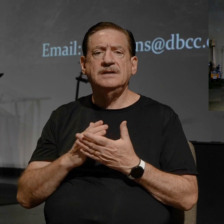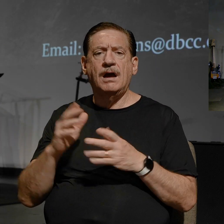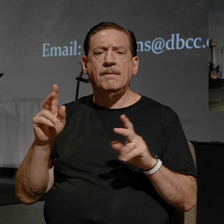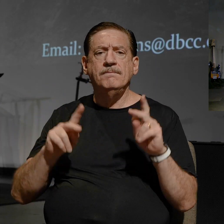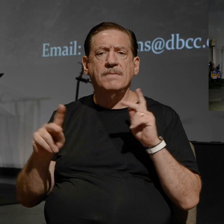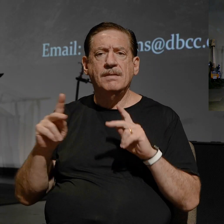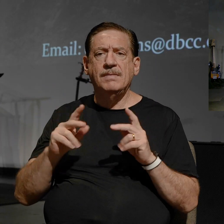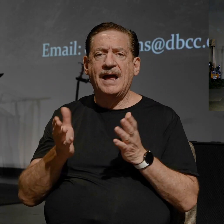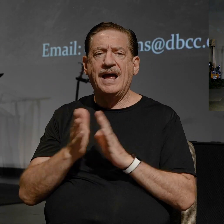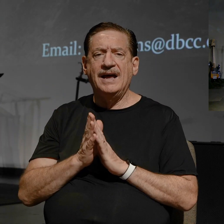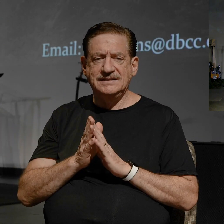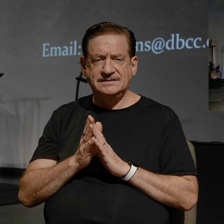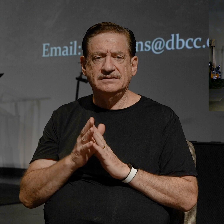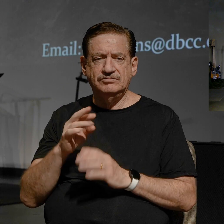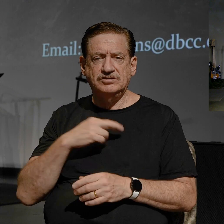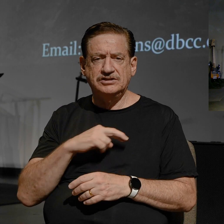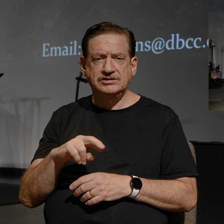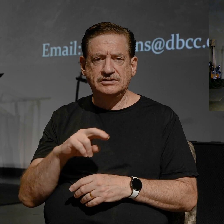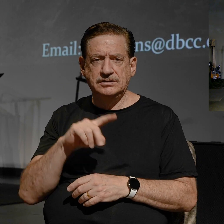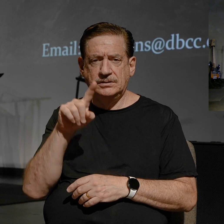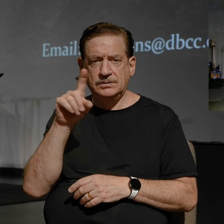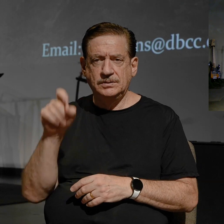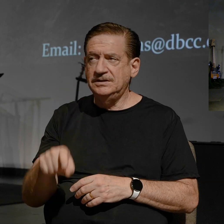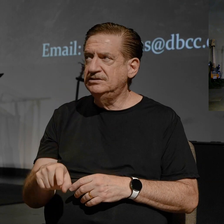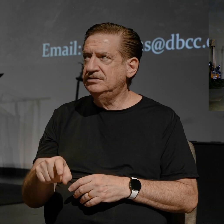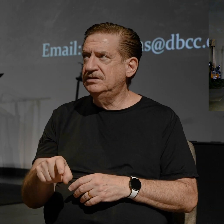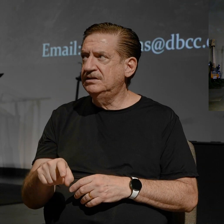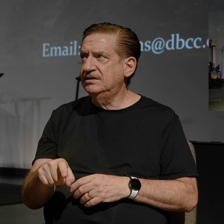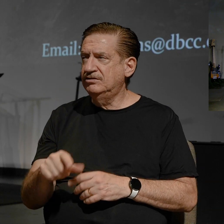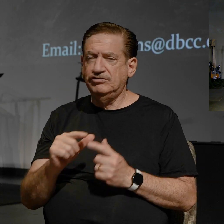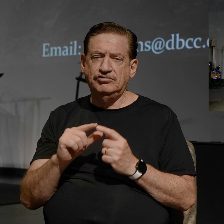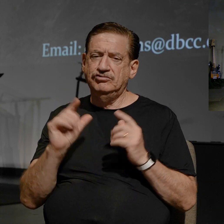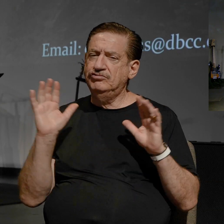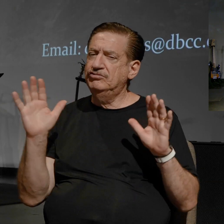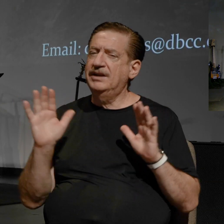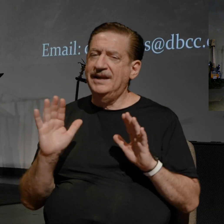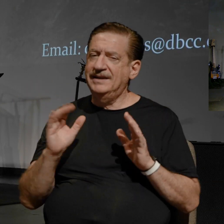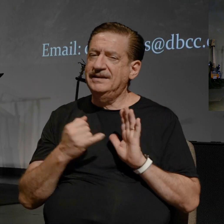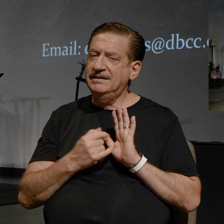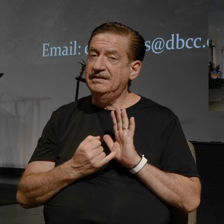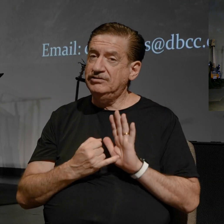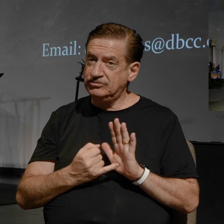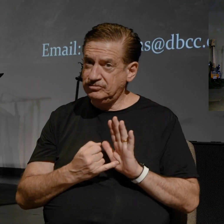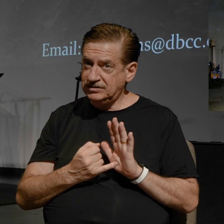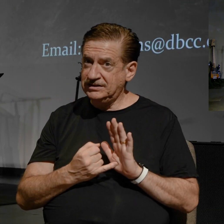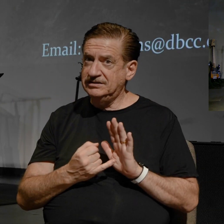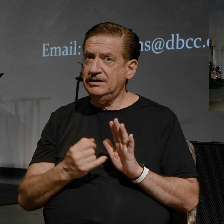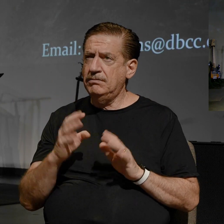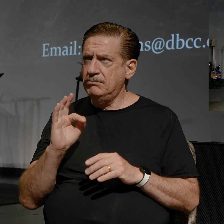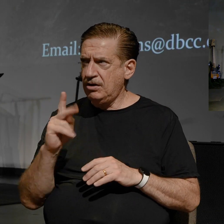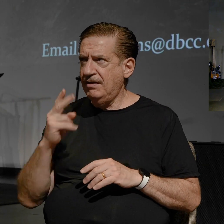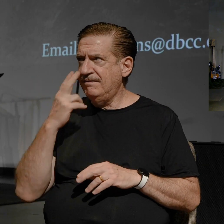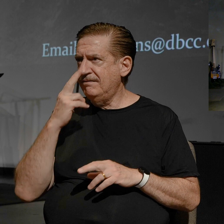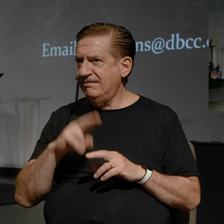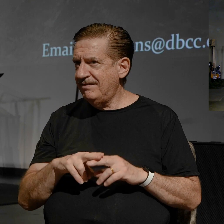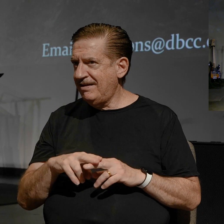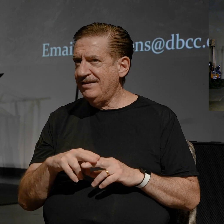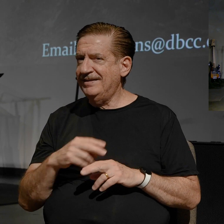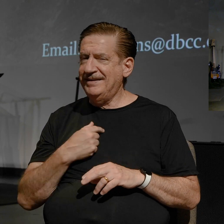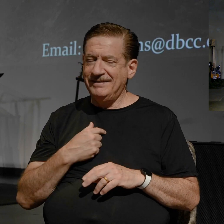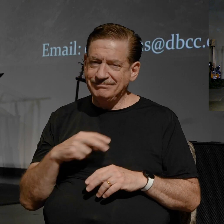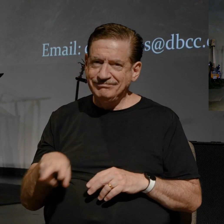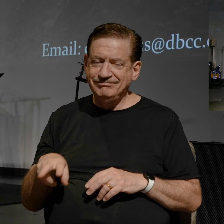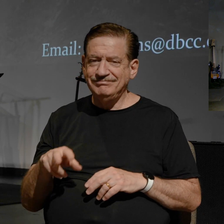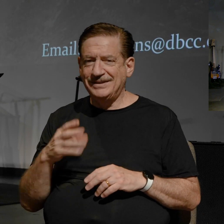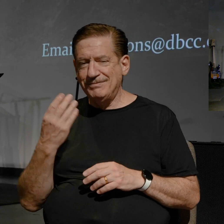ask a very legitimate question. Great illustration, Mark. A lot of fun. Fun to watch. I have this like hankering for